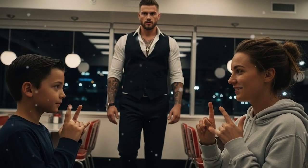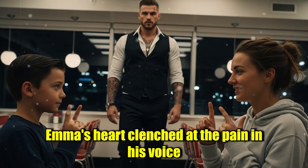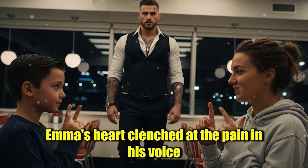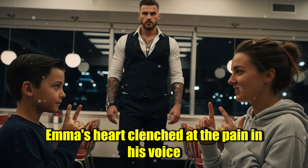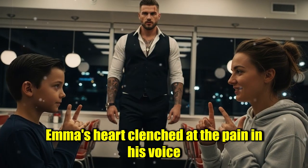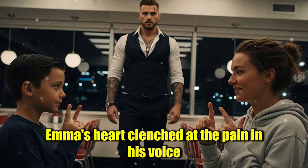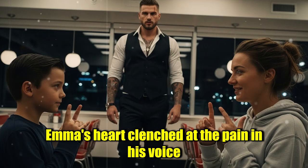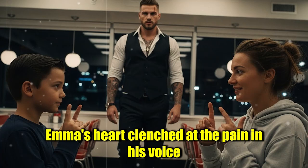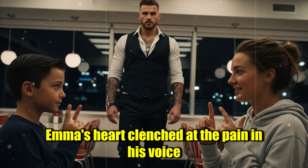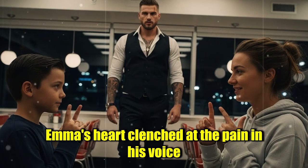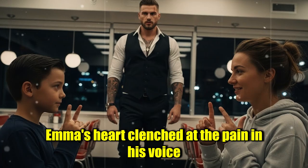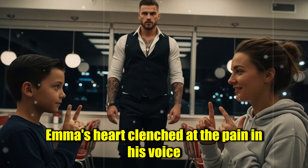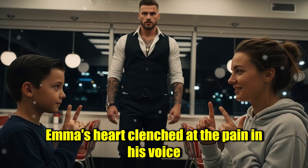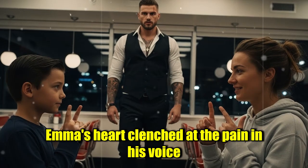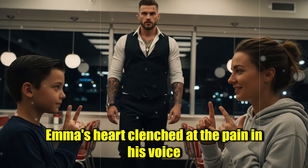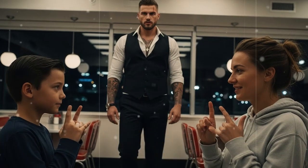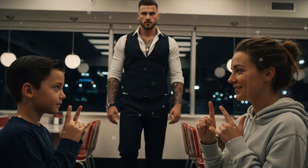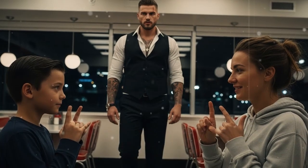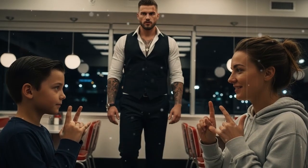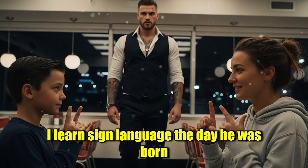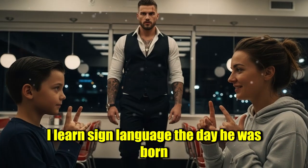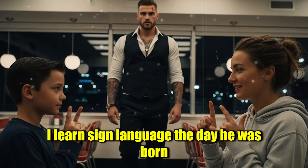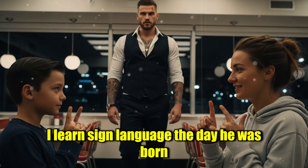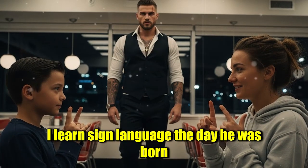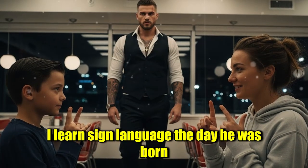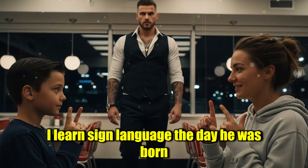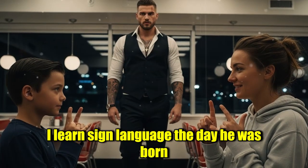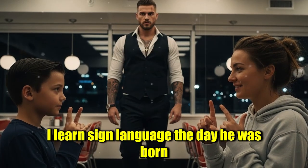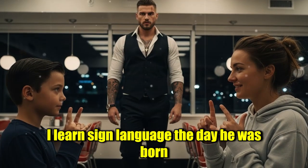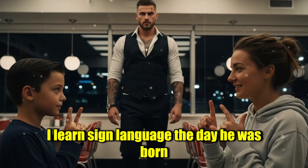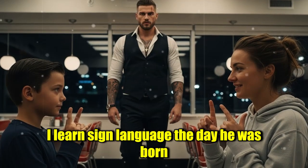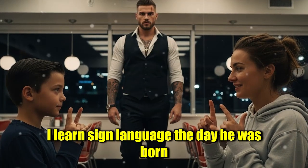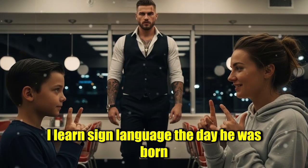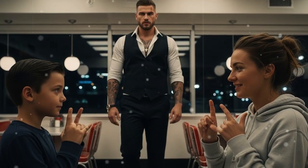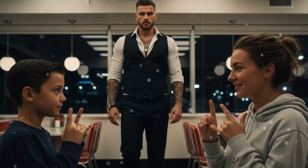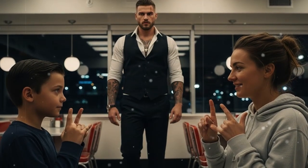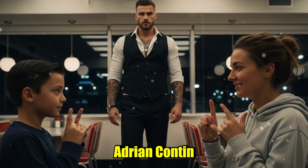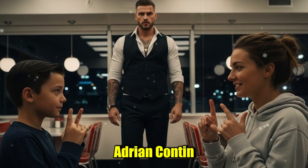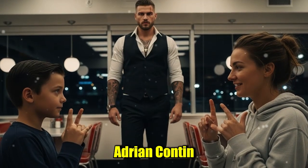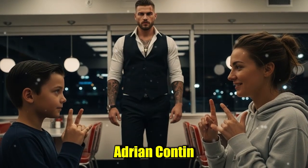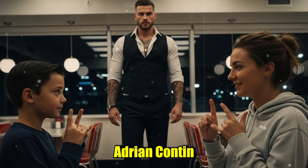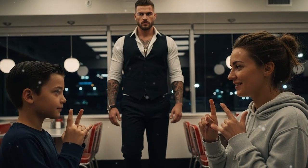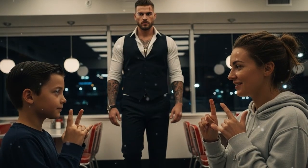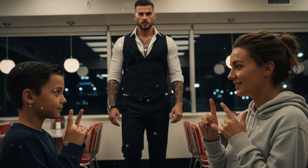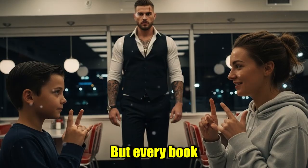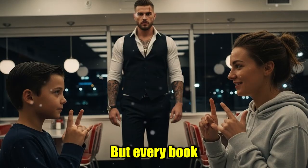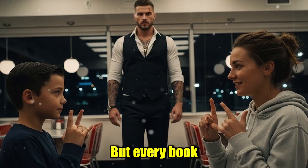Emma's heart clenched at the pain in his voice. I learned sign language the day he was born, Adrian continued. Bought